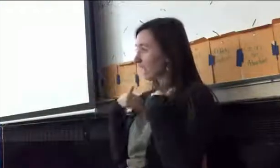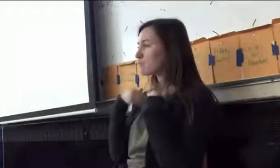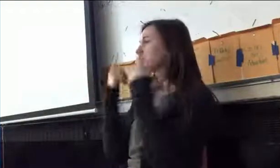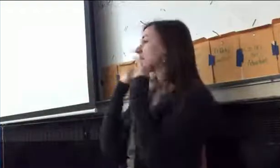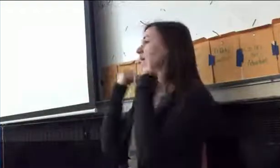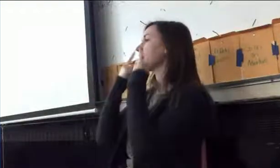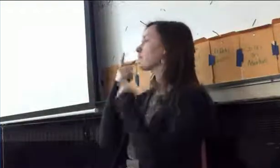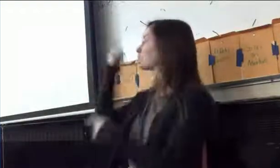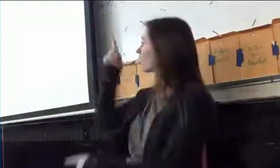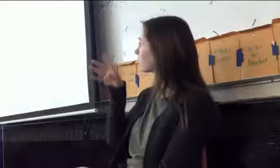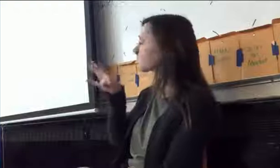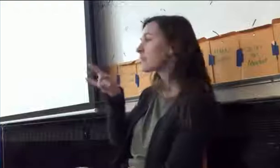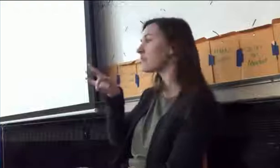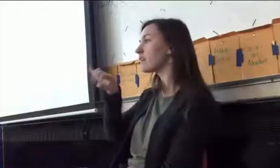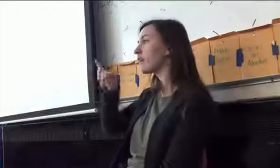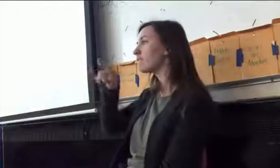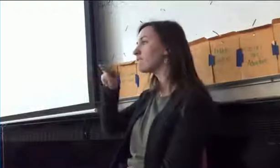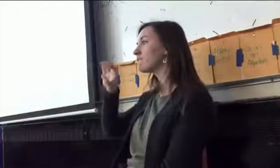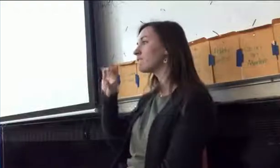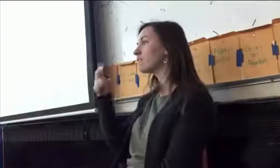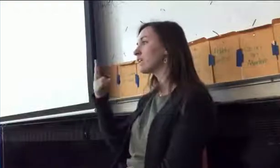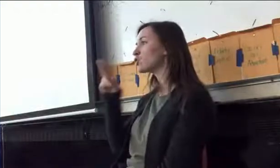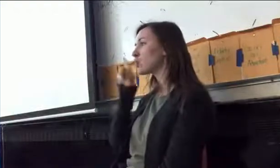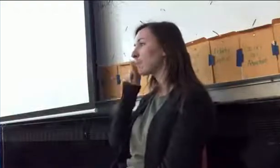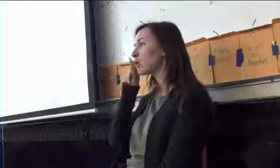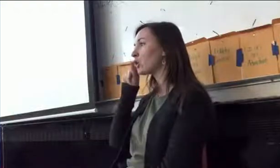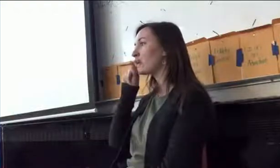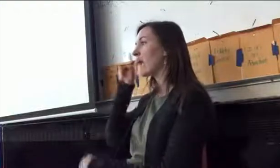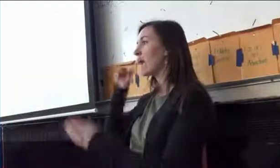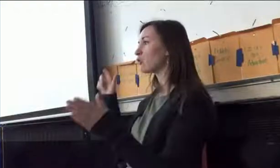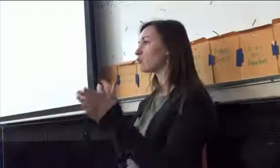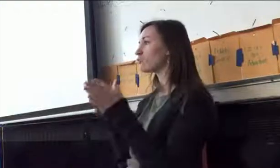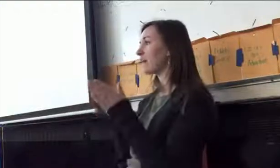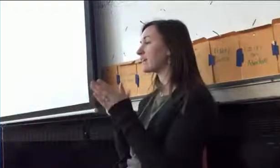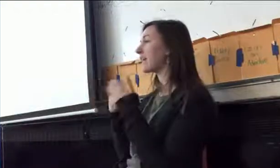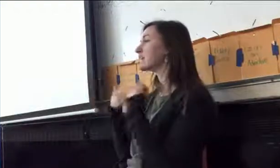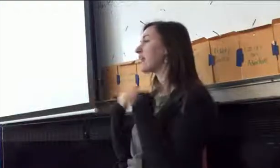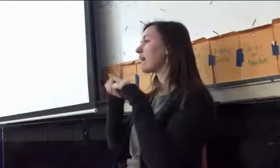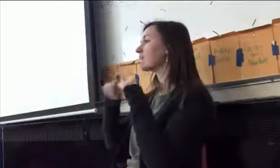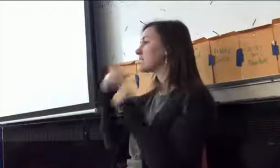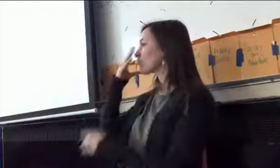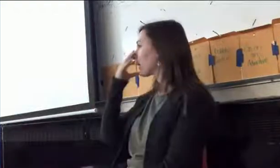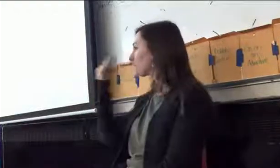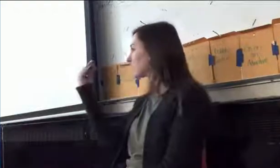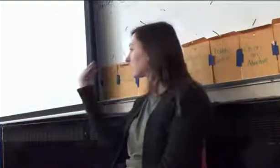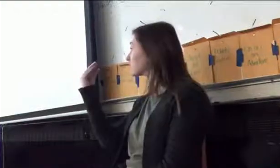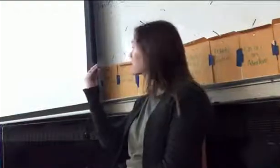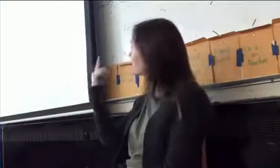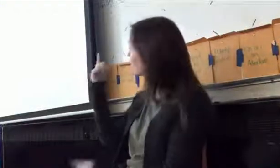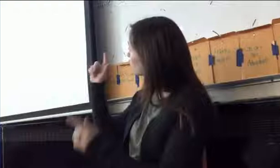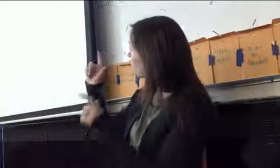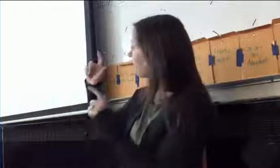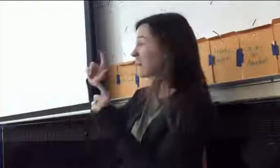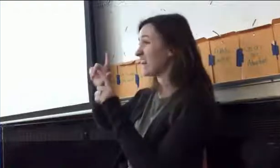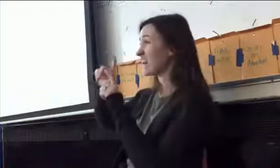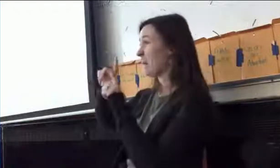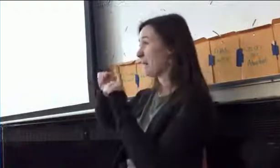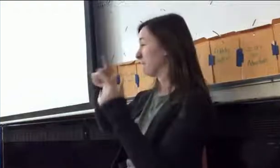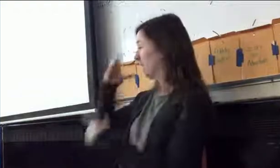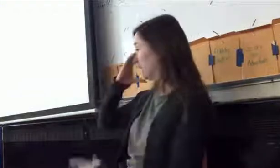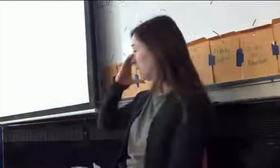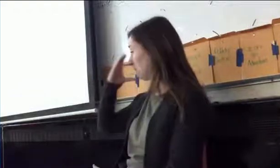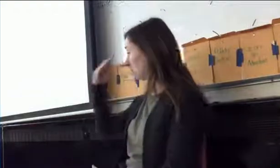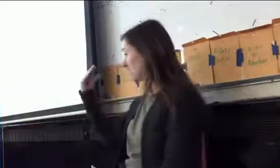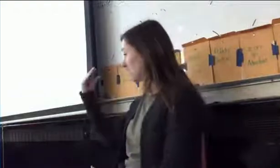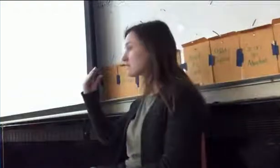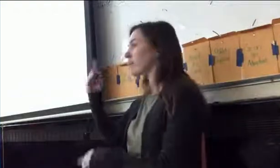finch. He realizes that there are 4 different beaks in different finches. The finches that have the big beak can't survive. They can't go and get nuts